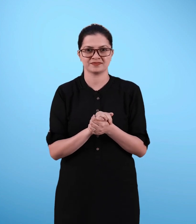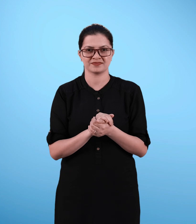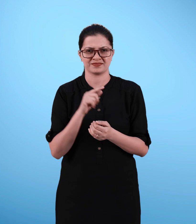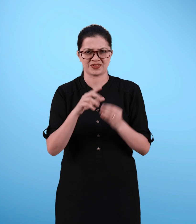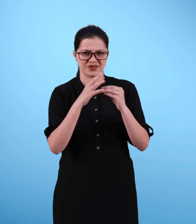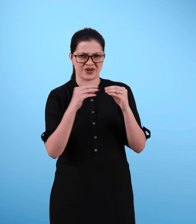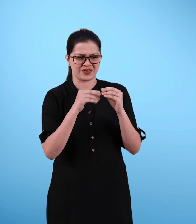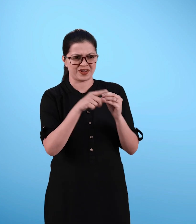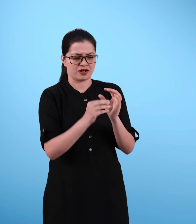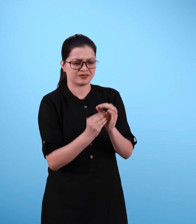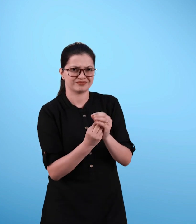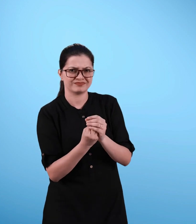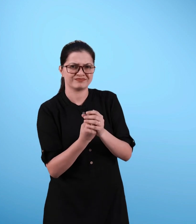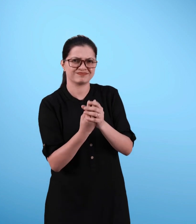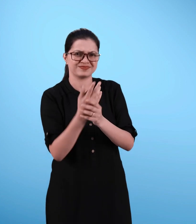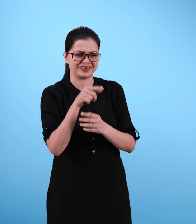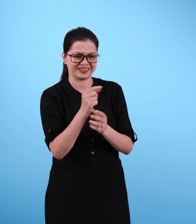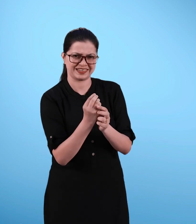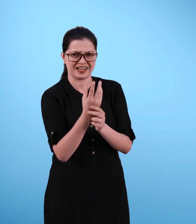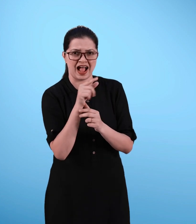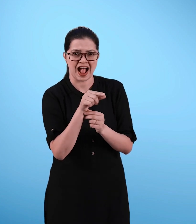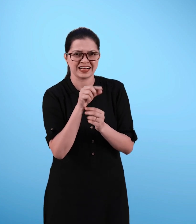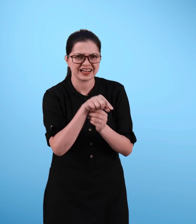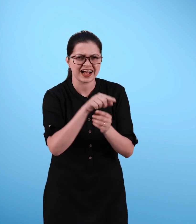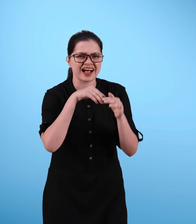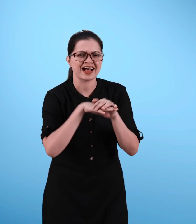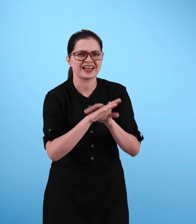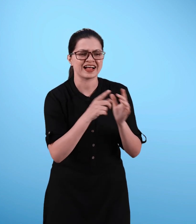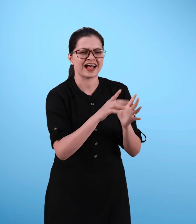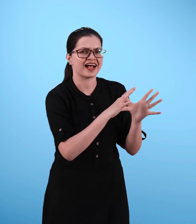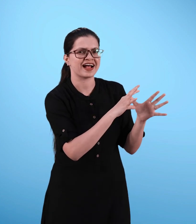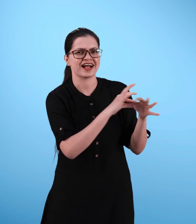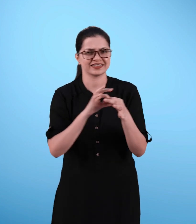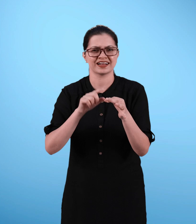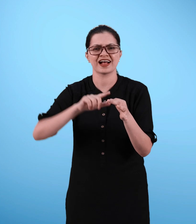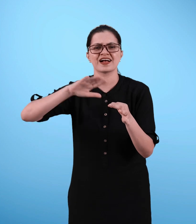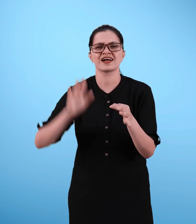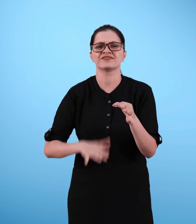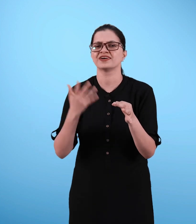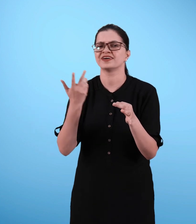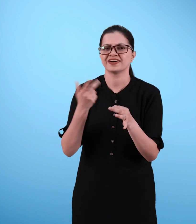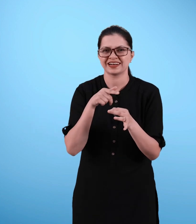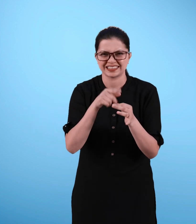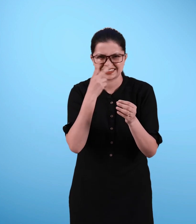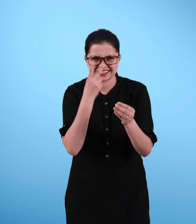The fruits of the cotton plant, that is cotton balls, are about the size are of a about the lemon. size of a